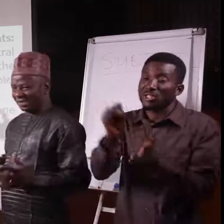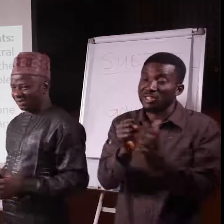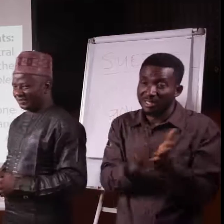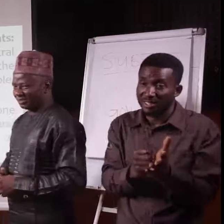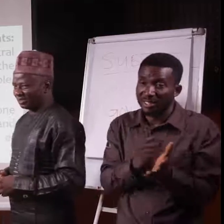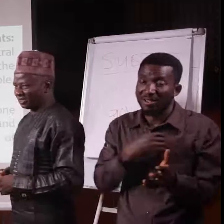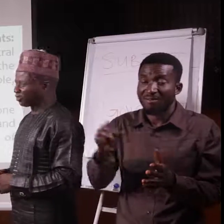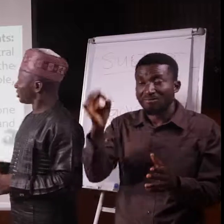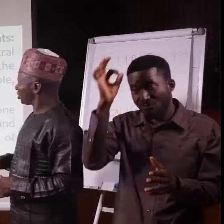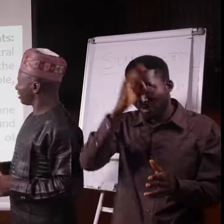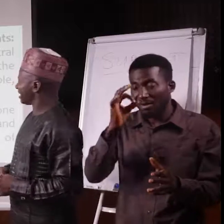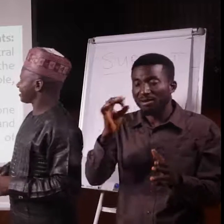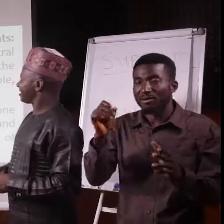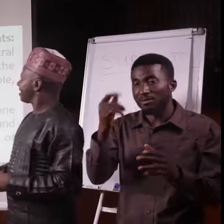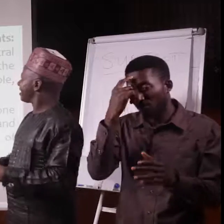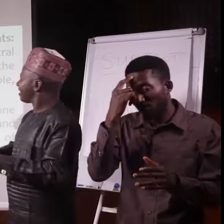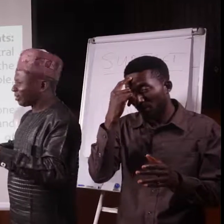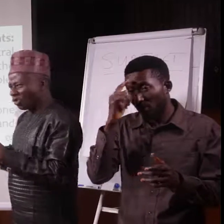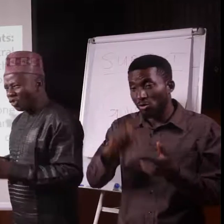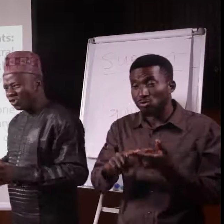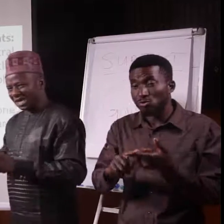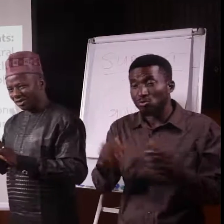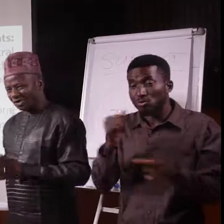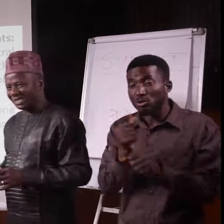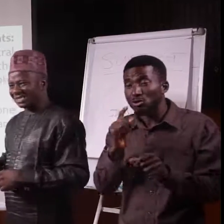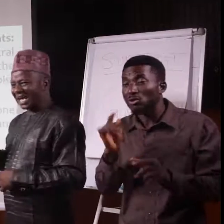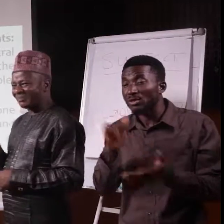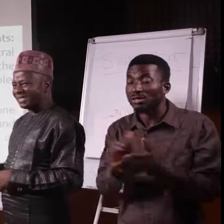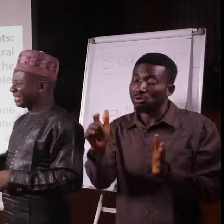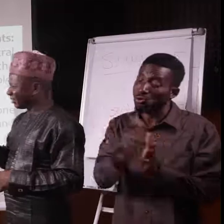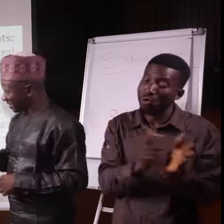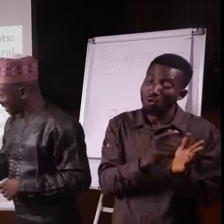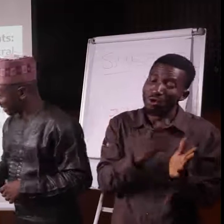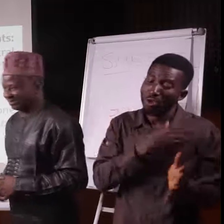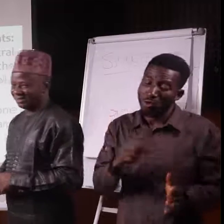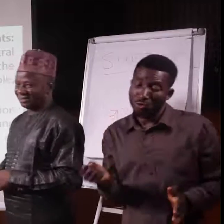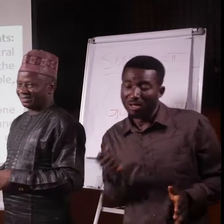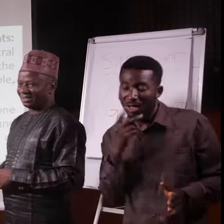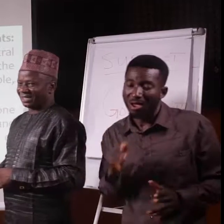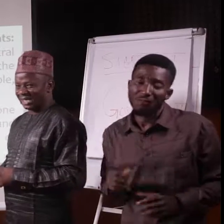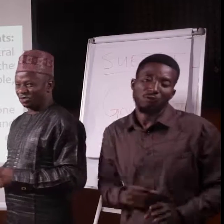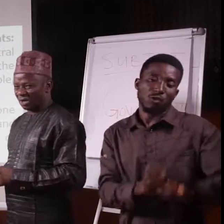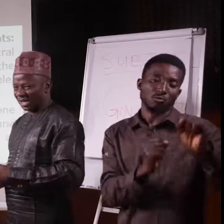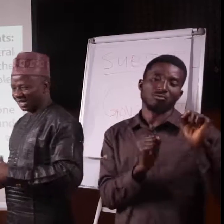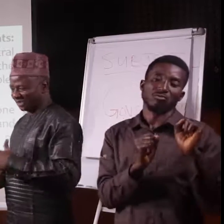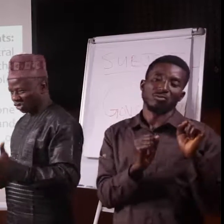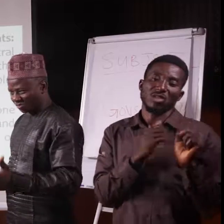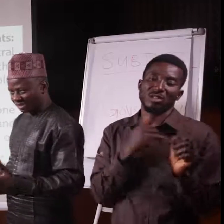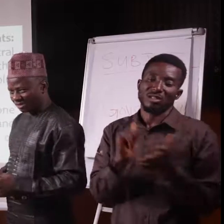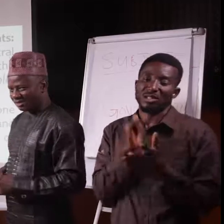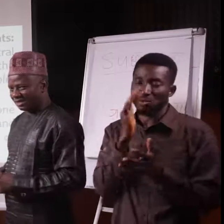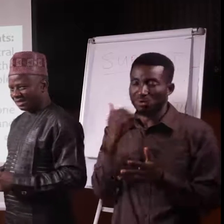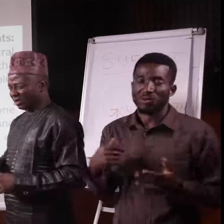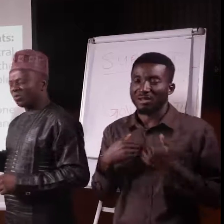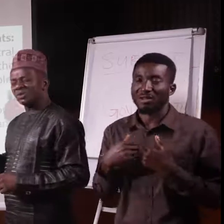the federal government to ensure that law and orders are being implemented. And that is why we have the customary